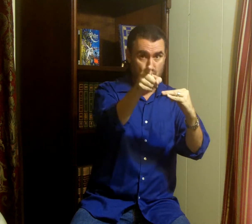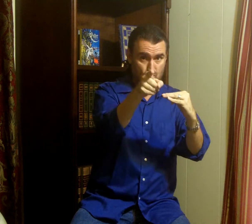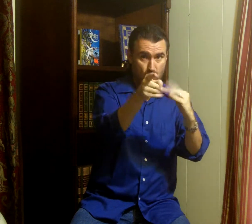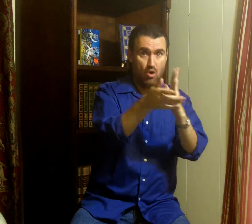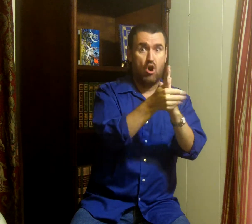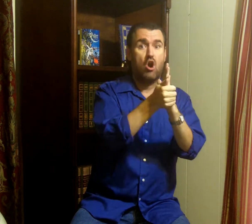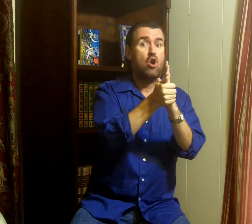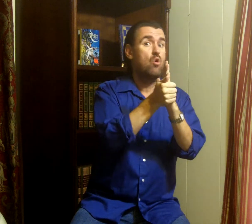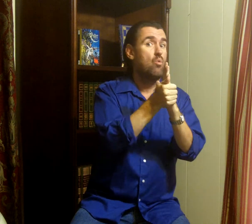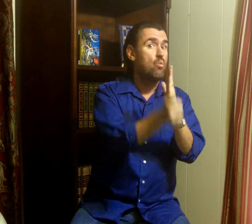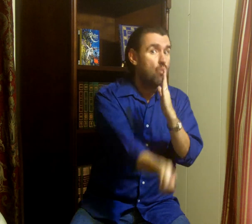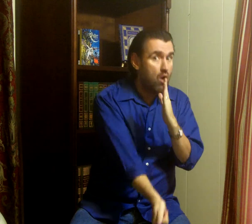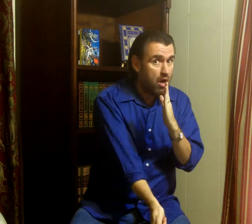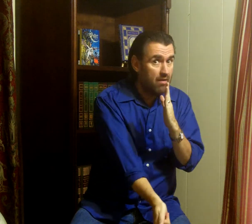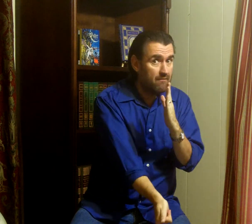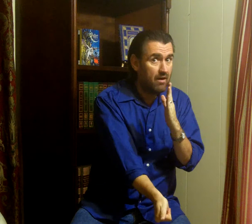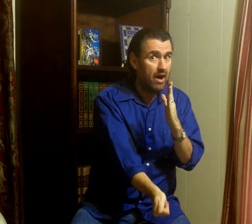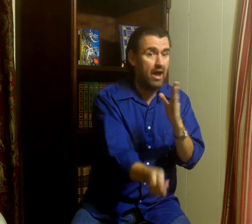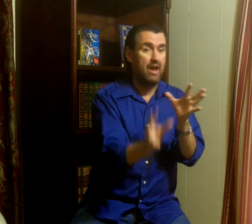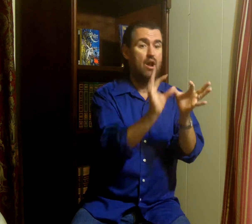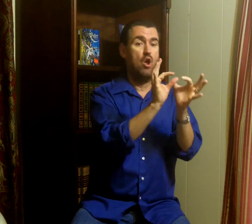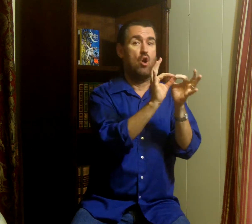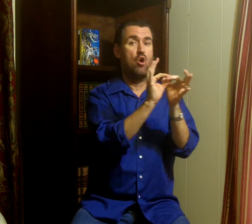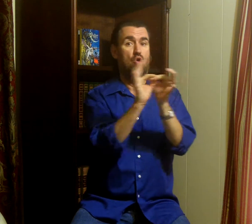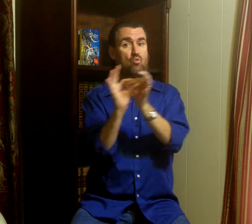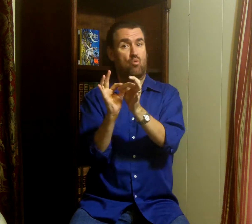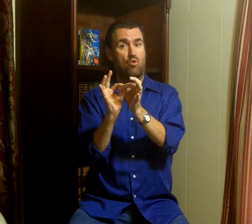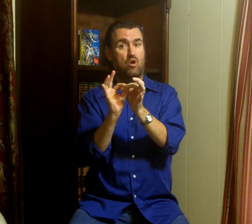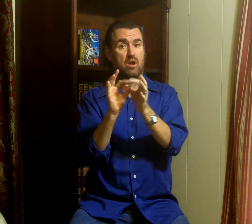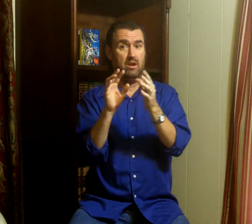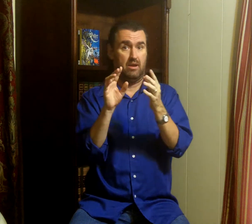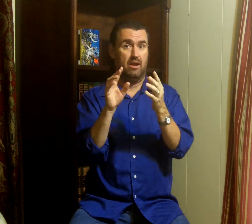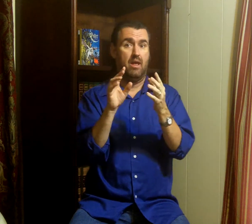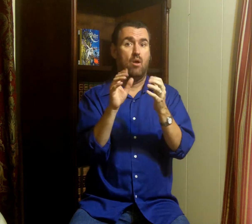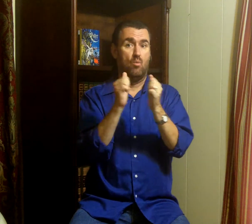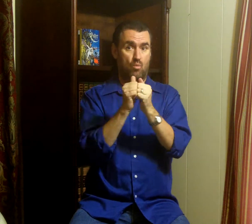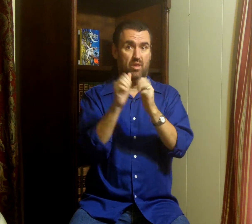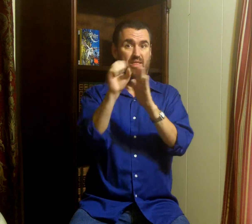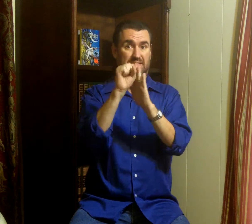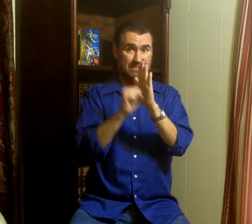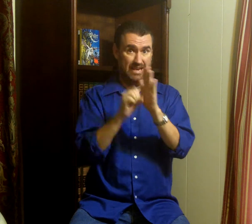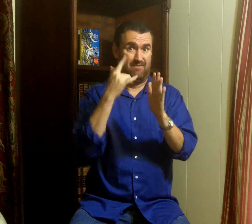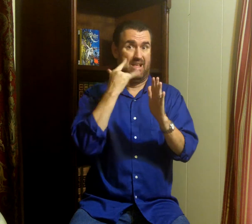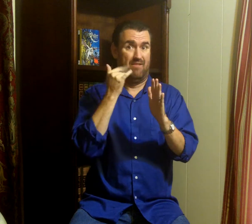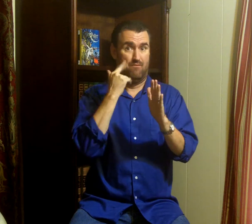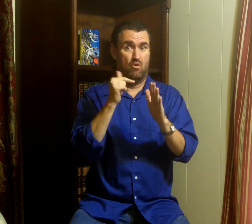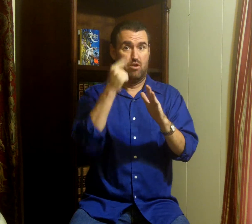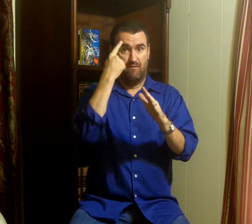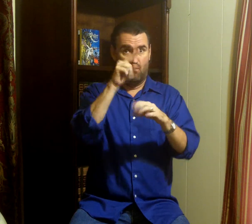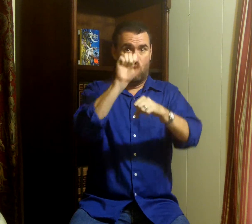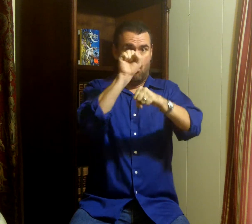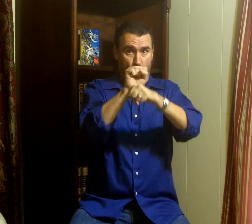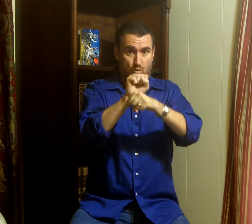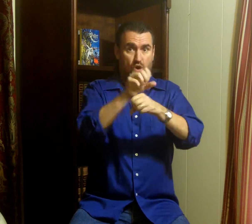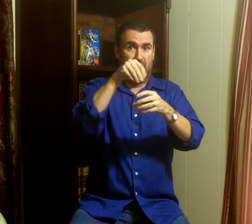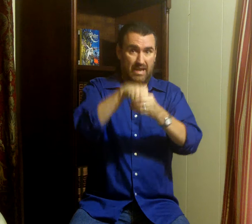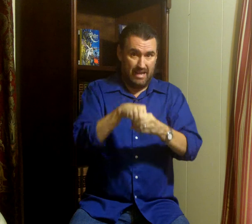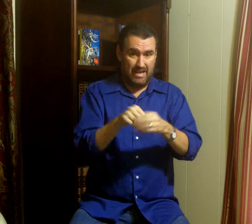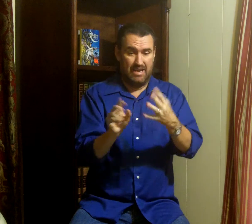according to that piece of paper, that certification, to work in the K-12 environment. You could work in elementary through